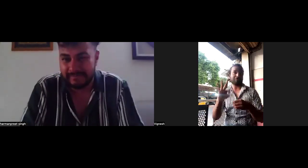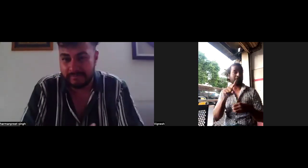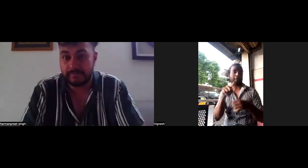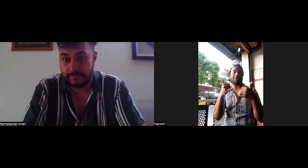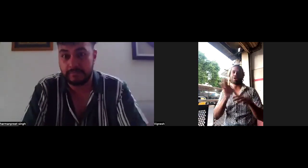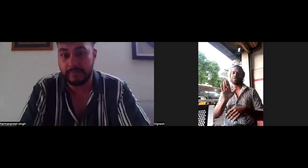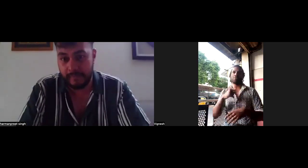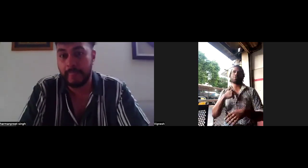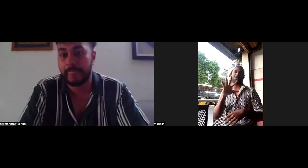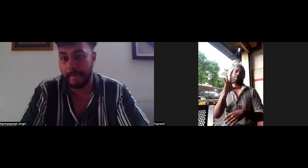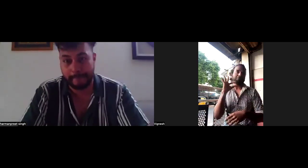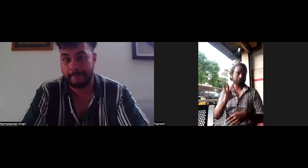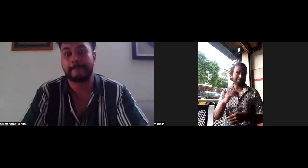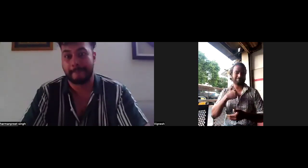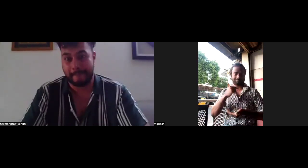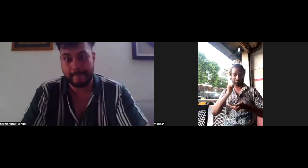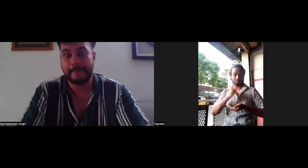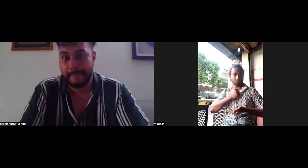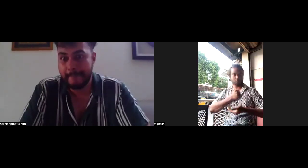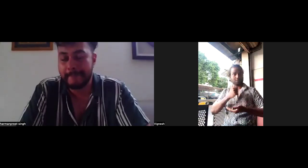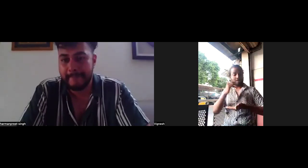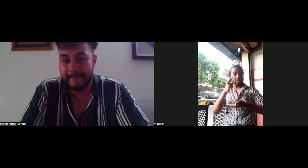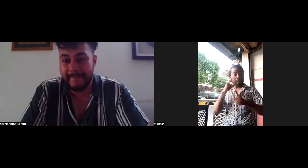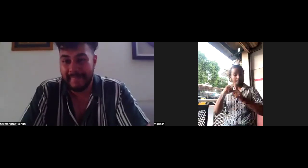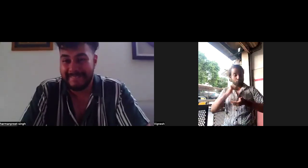please? That's a great question.